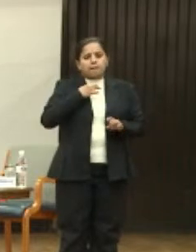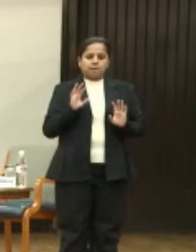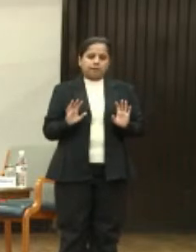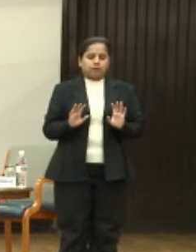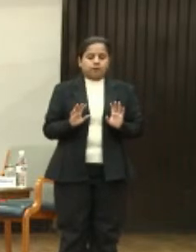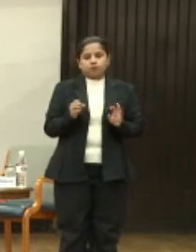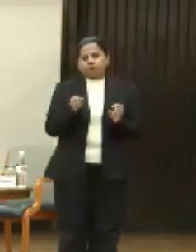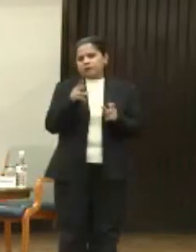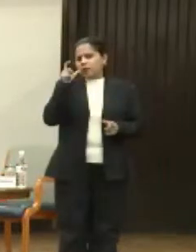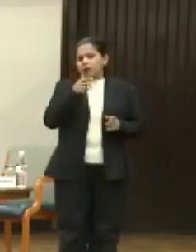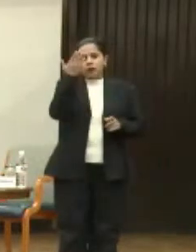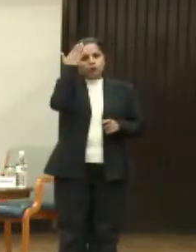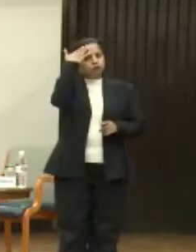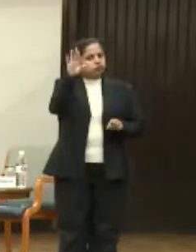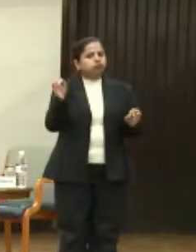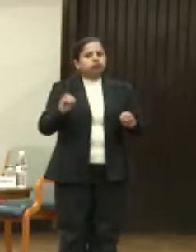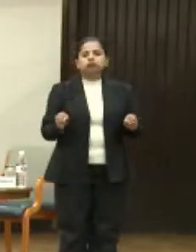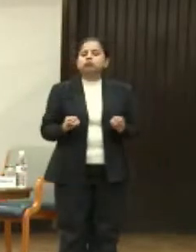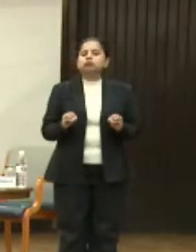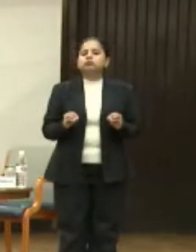Most people don't know